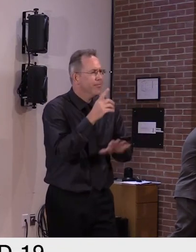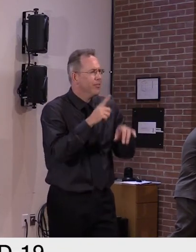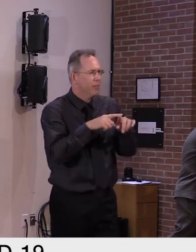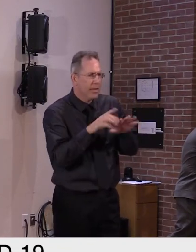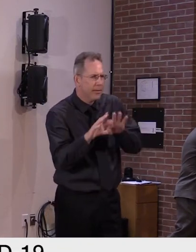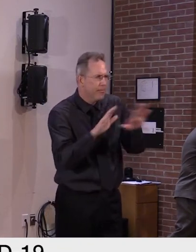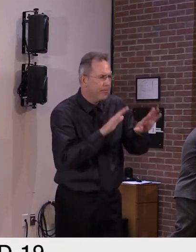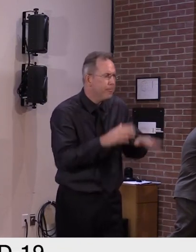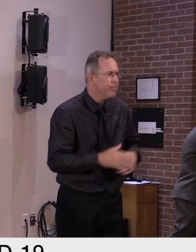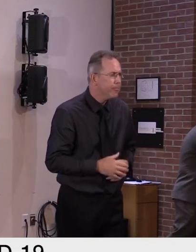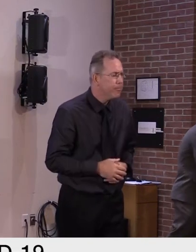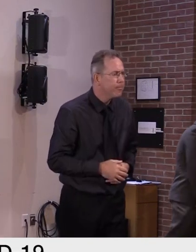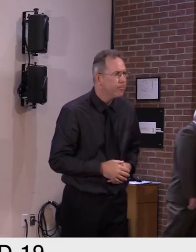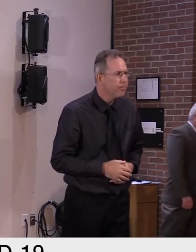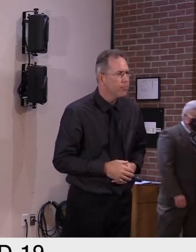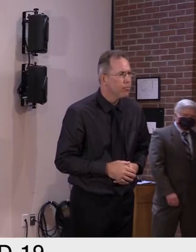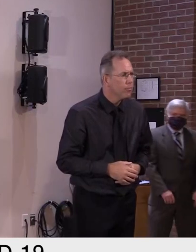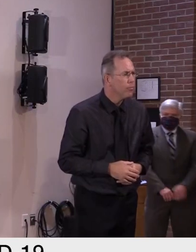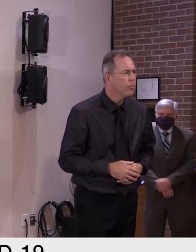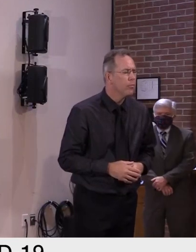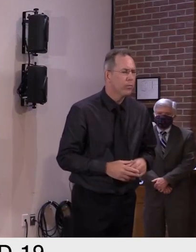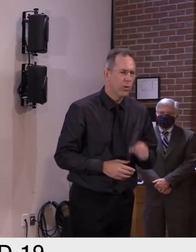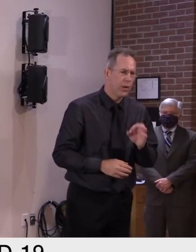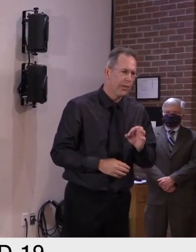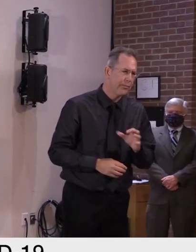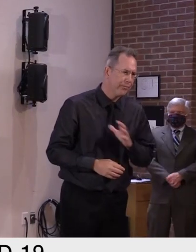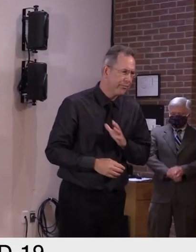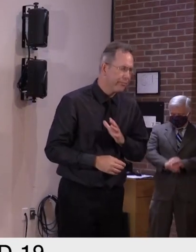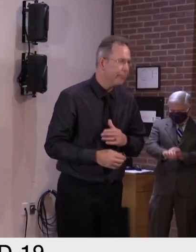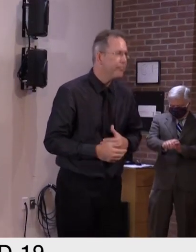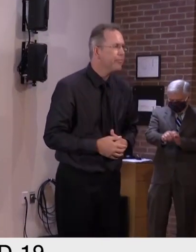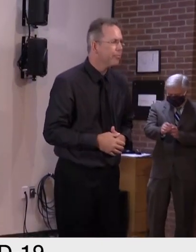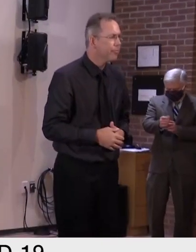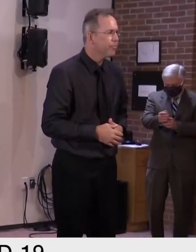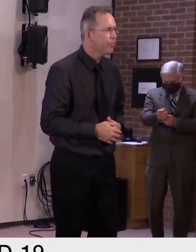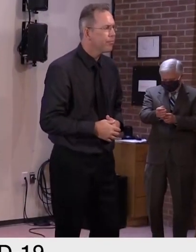Okay, thank you. Stuart Ledbetter.